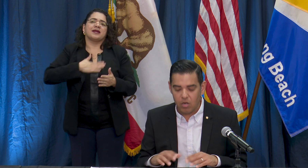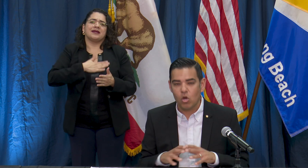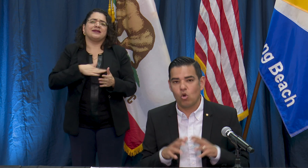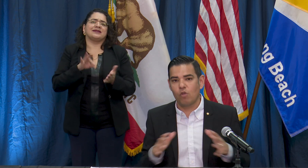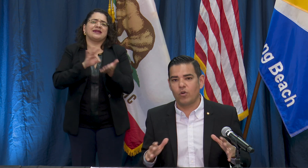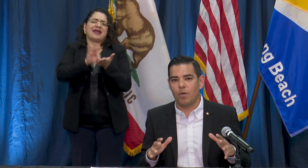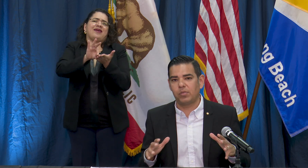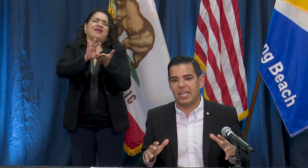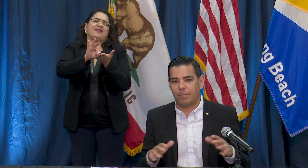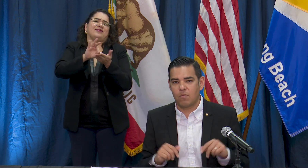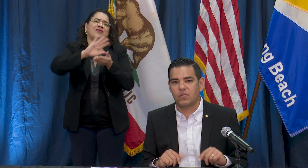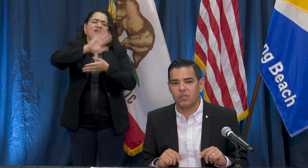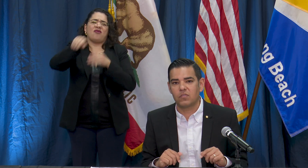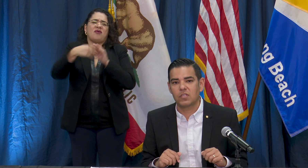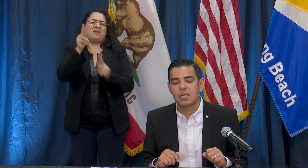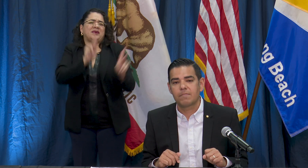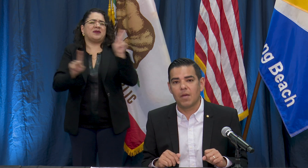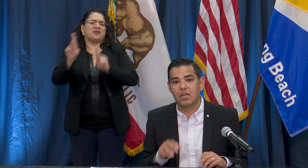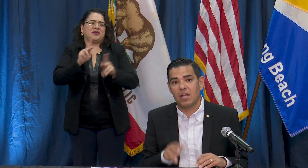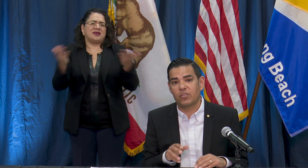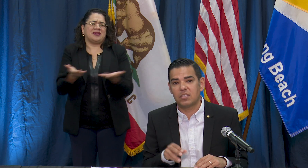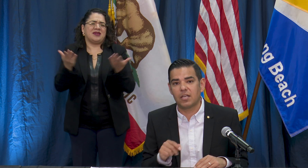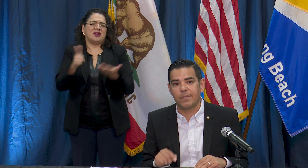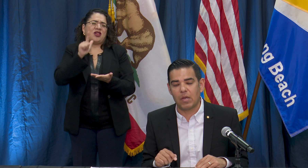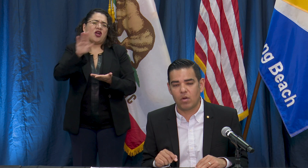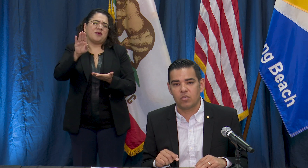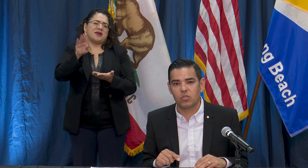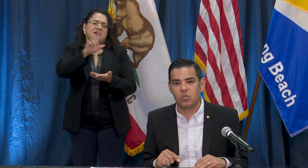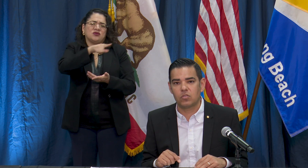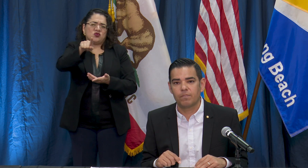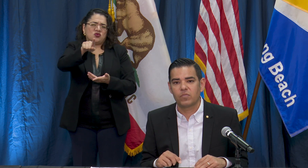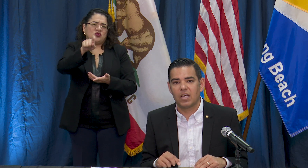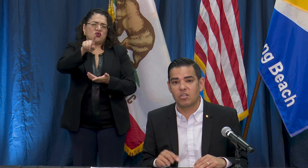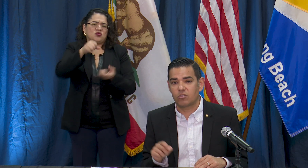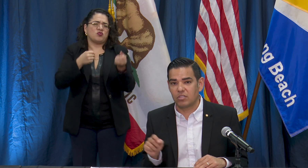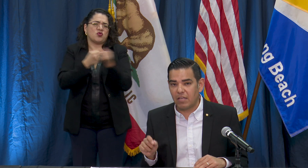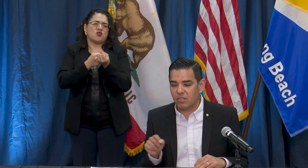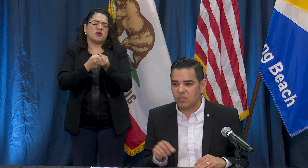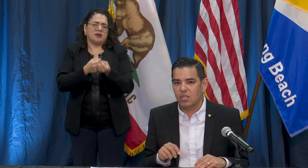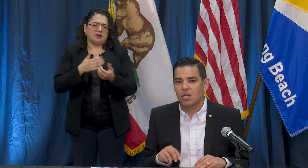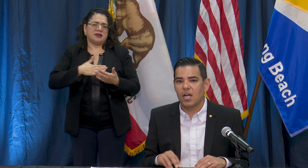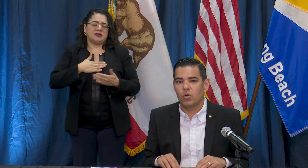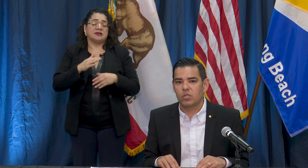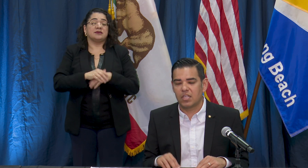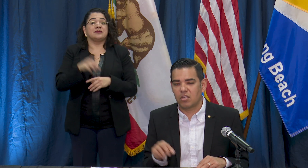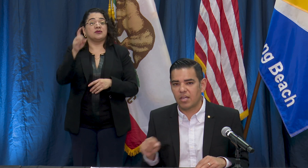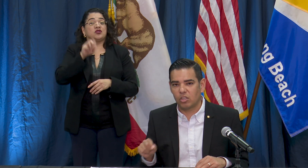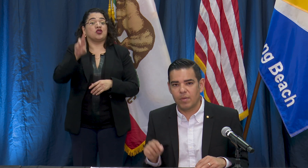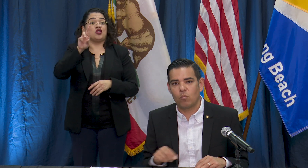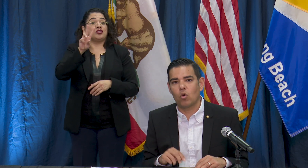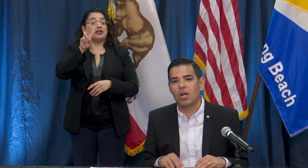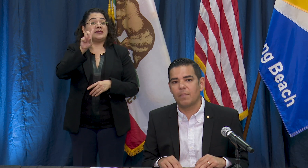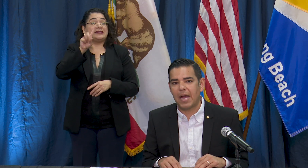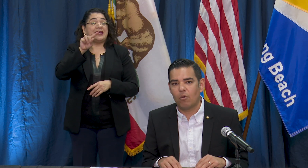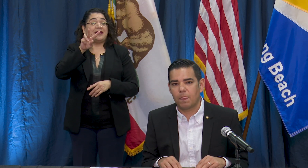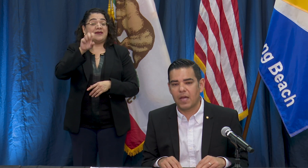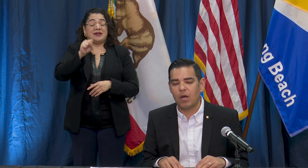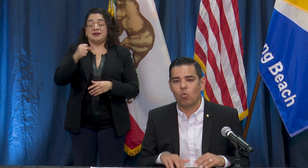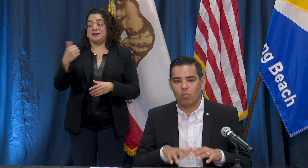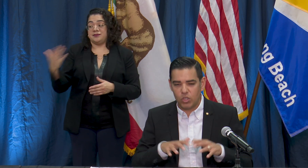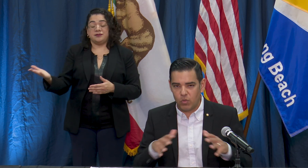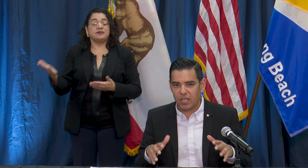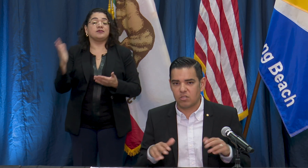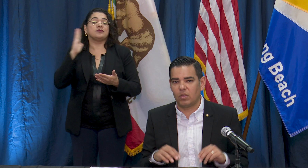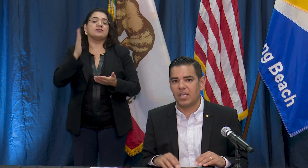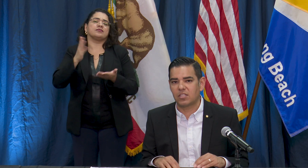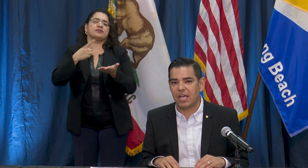of our overall planning purposes. At this time, I want to introduce Dr. Davis, who's going to talk a little bit more about